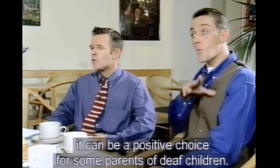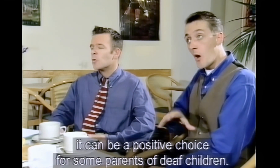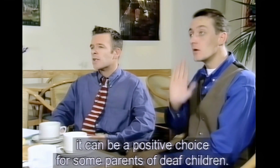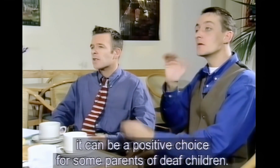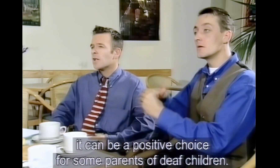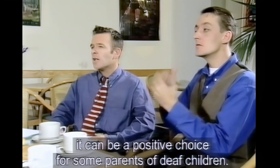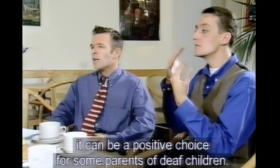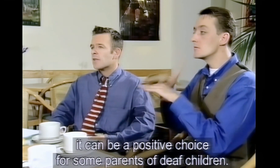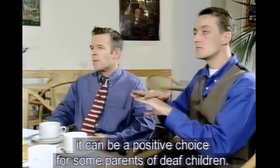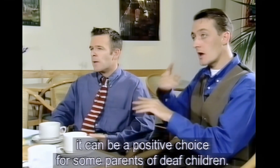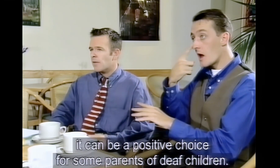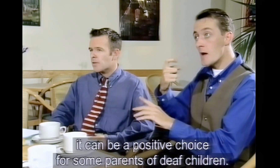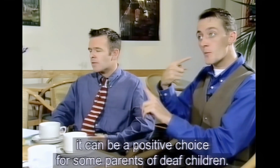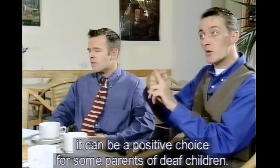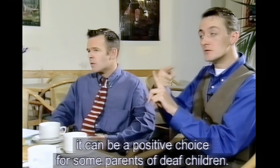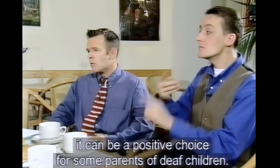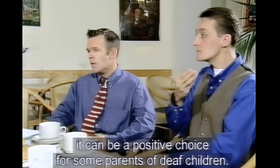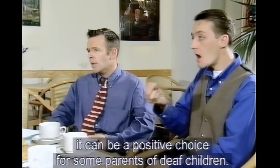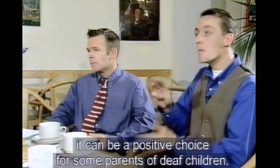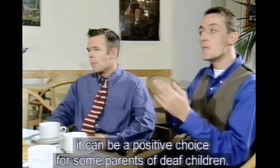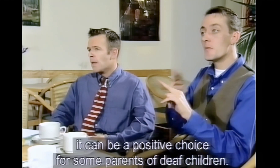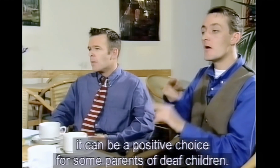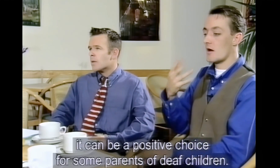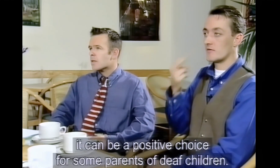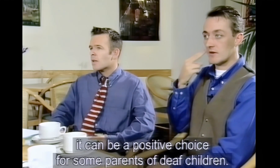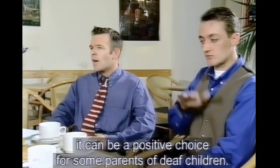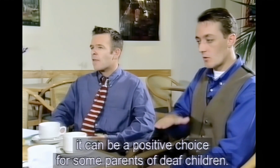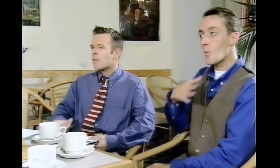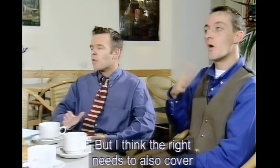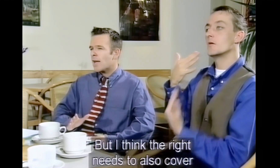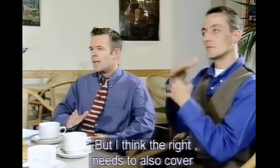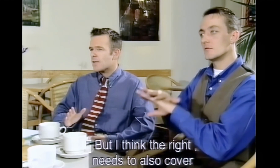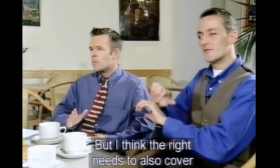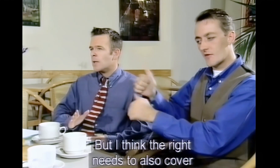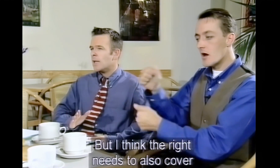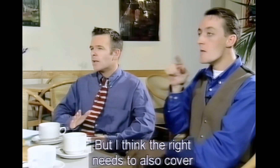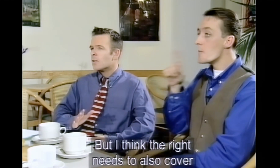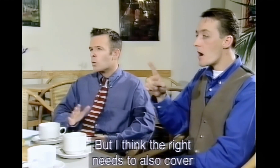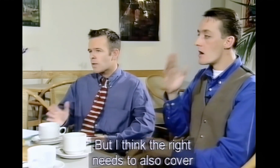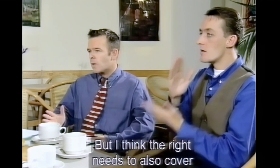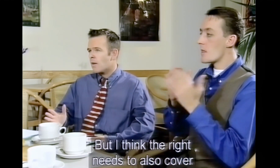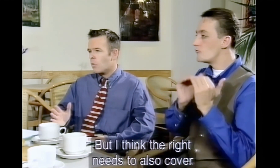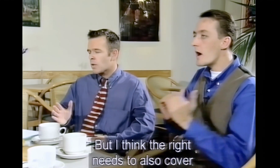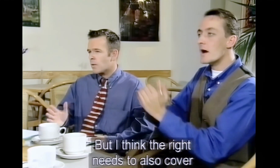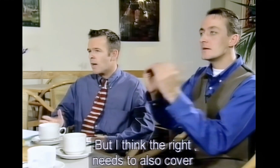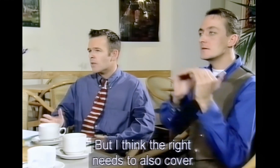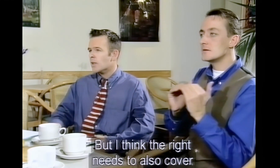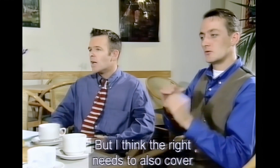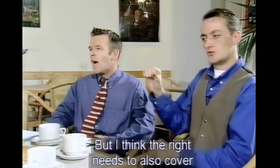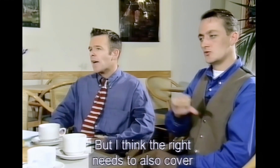choice for some parents of deaf children. But I think the right needs to be also cover access